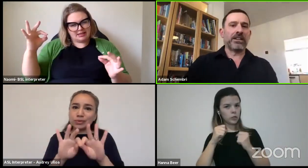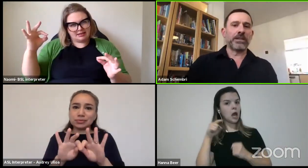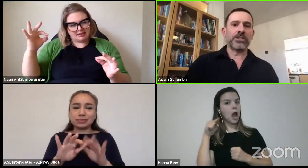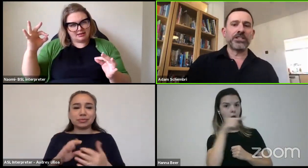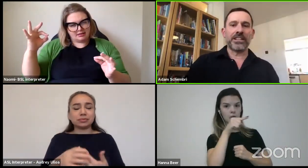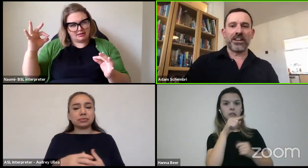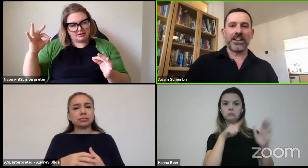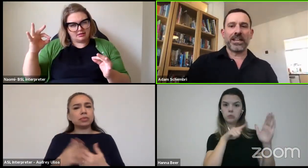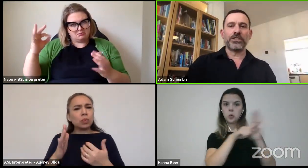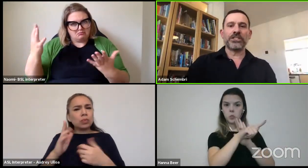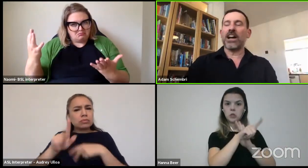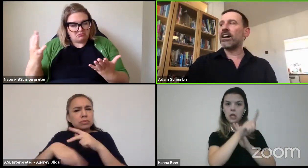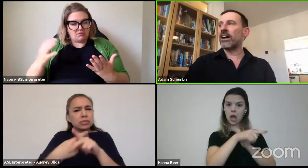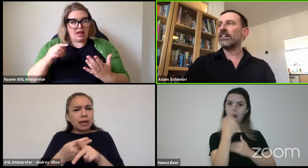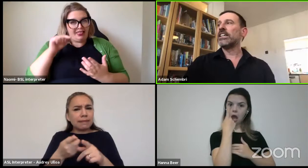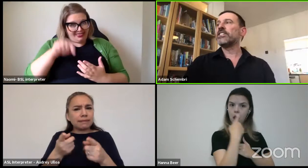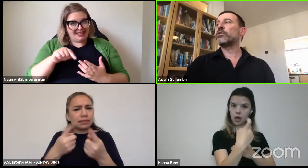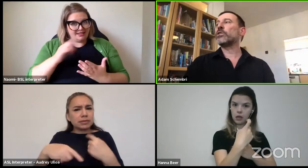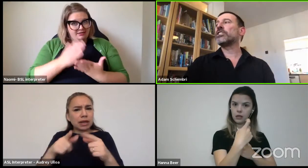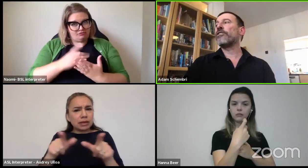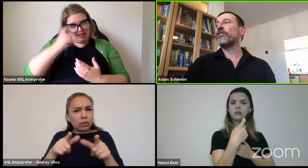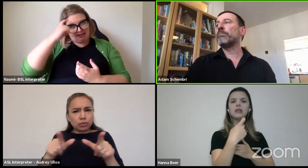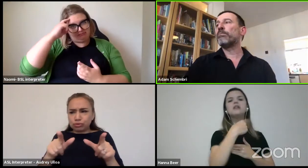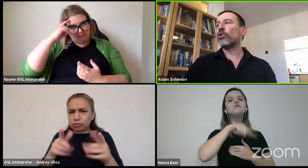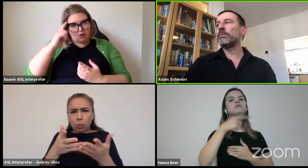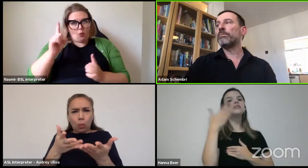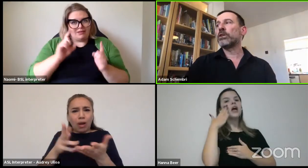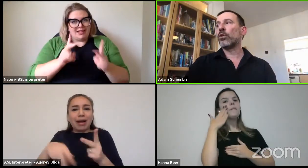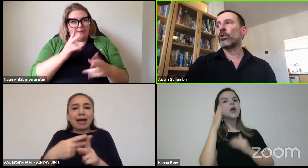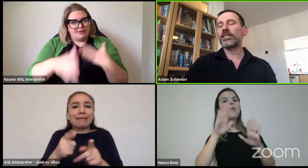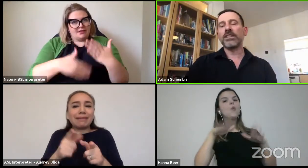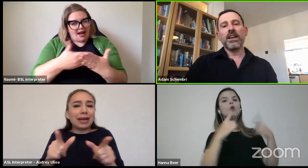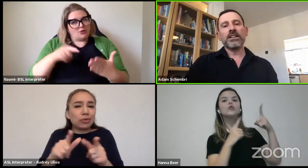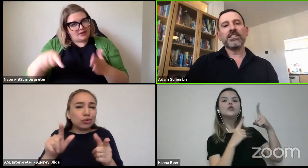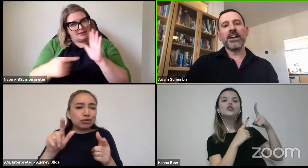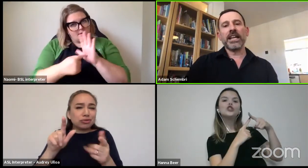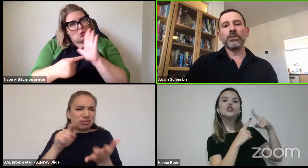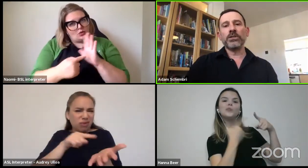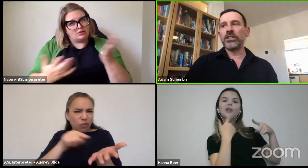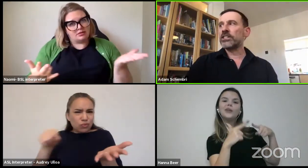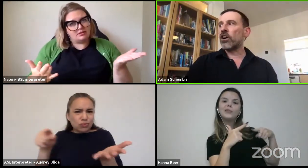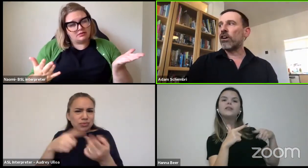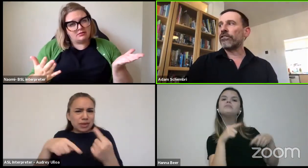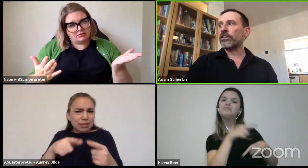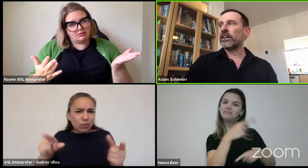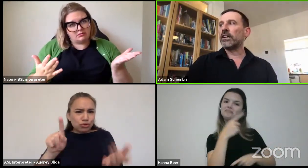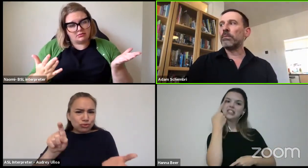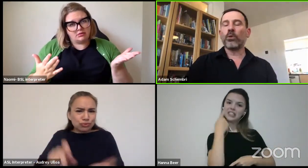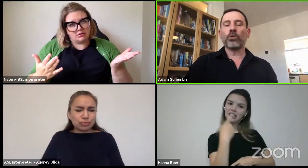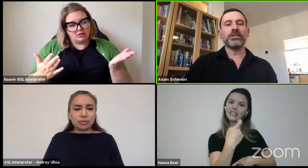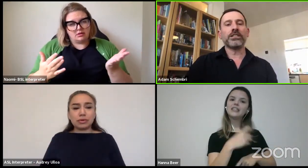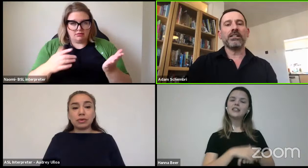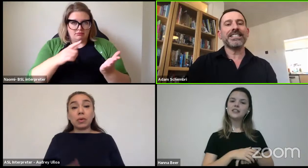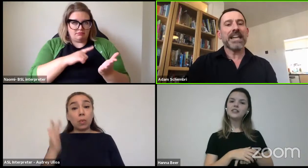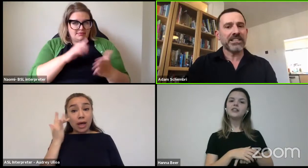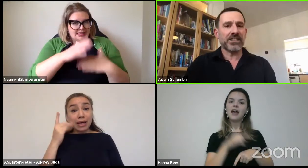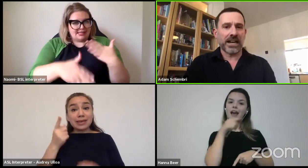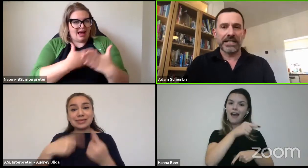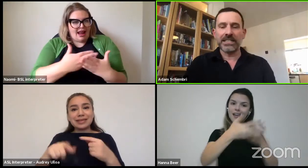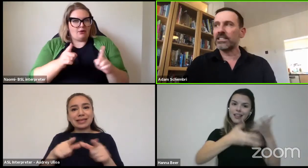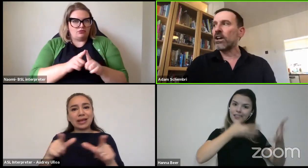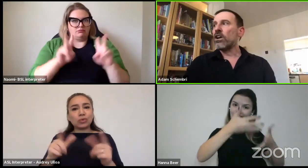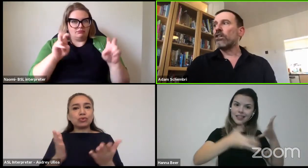sign languages are? This question is very important because sign languages offer an important